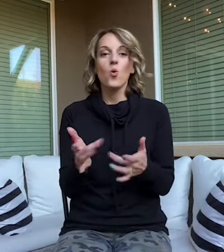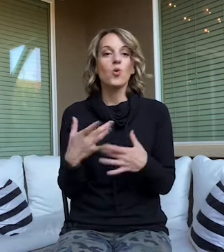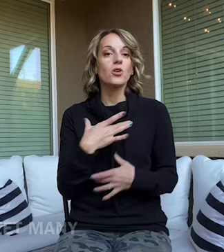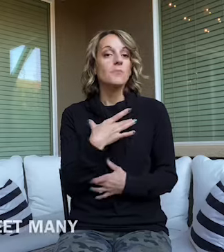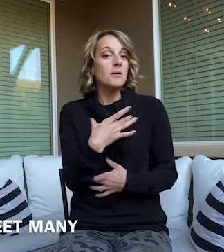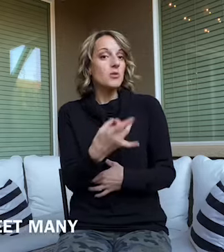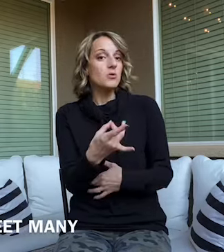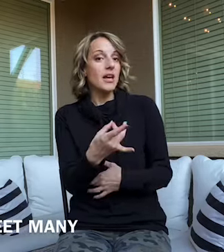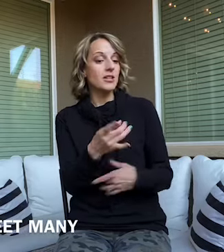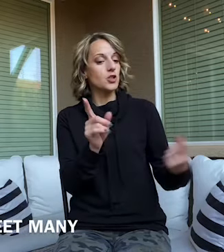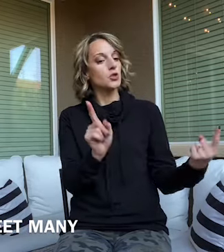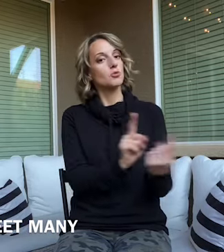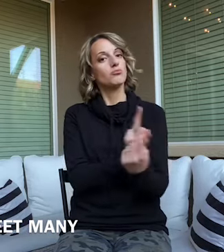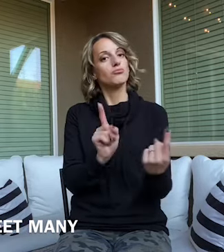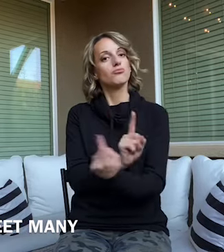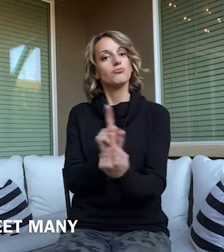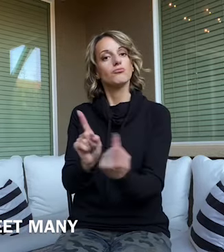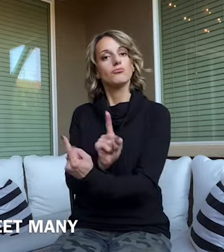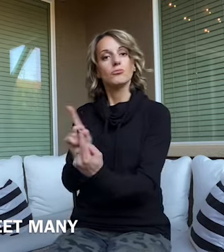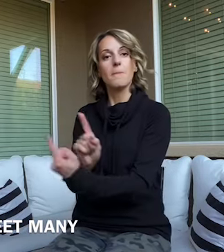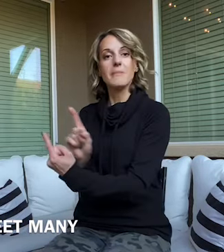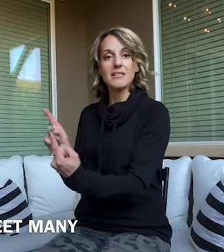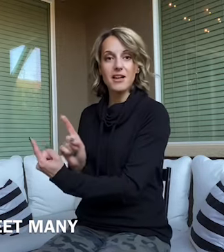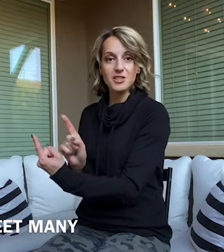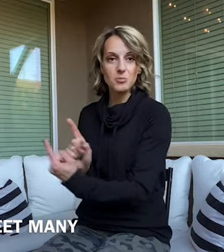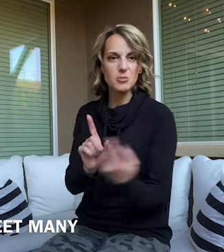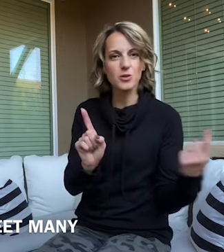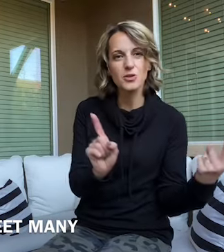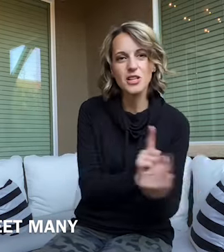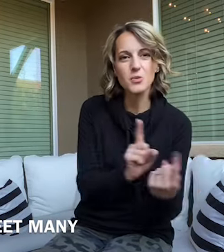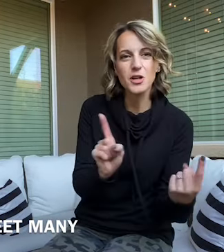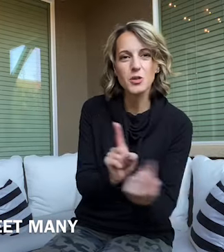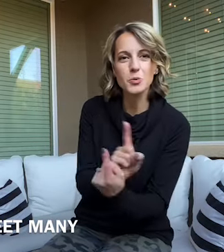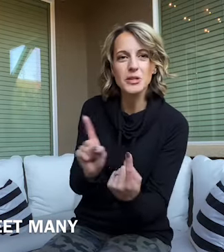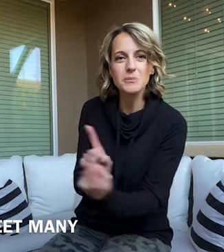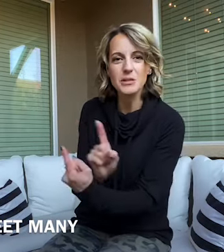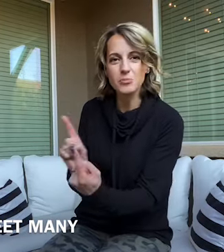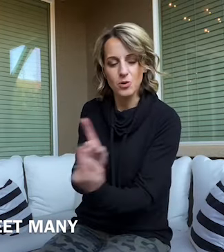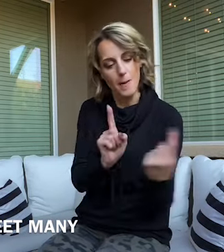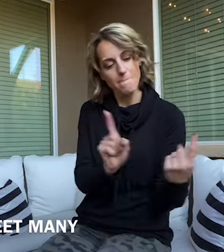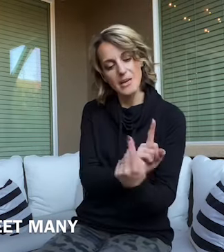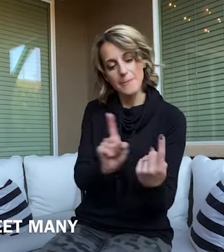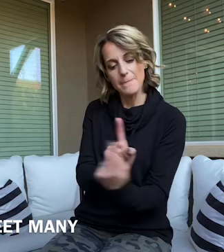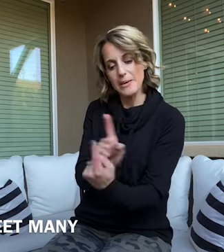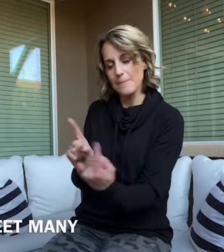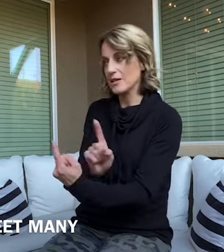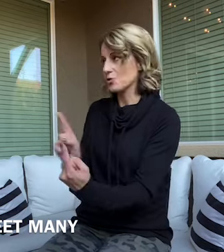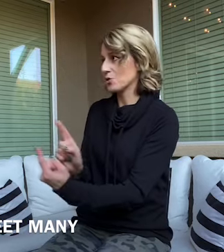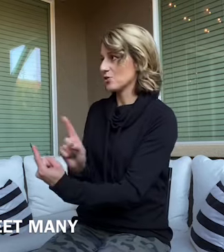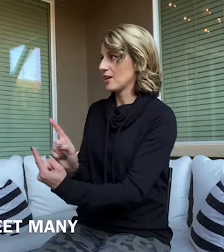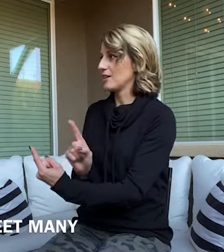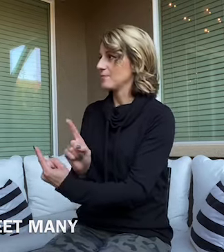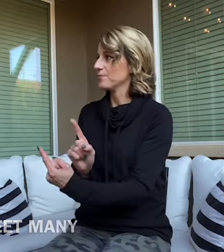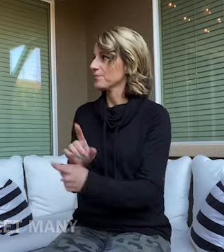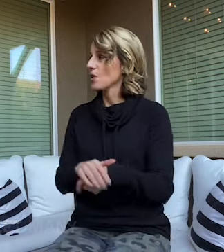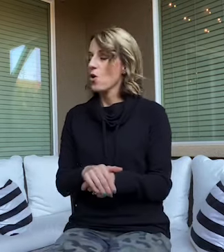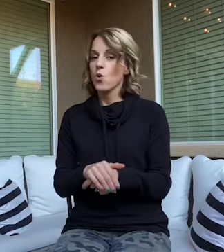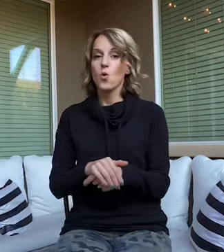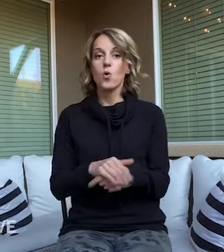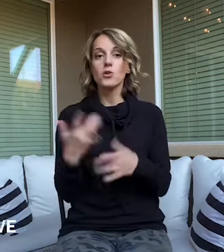Or maybe you like to meet lots of people. You tend to want to greet people. Meet is what you're signing. Or you tend